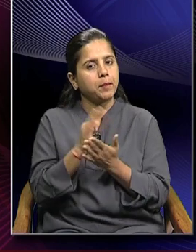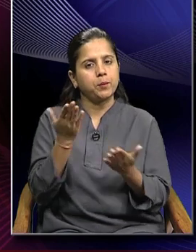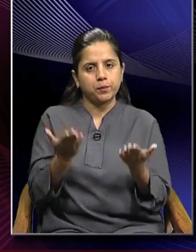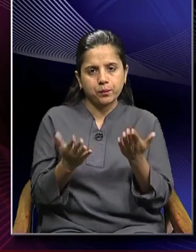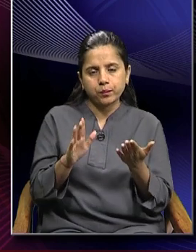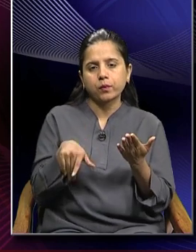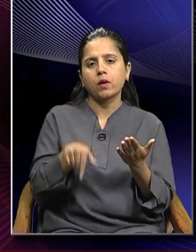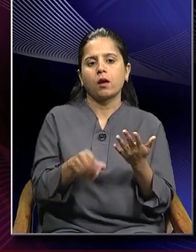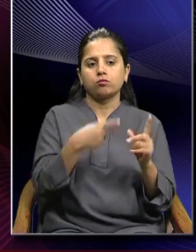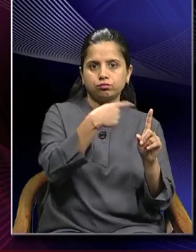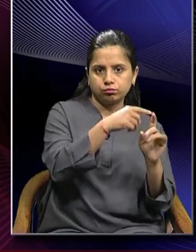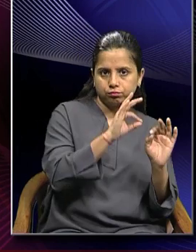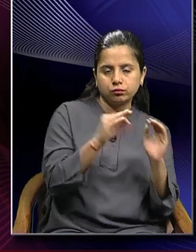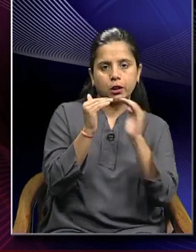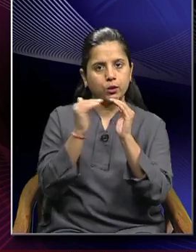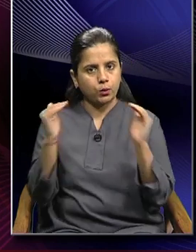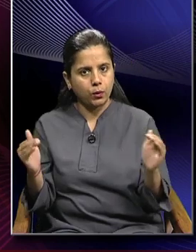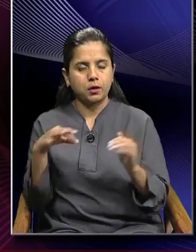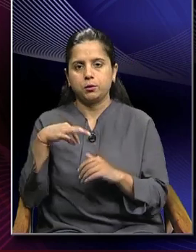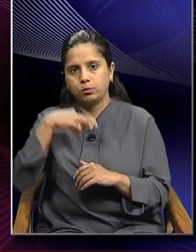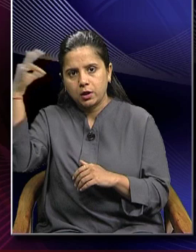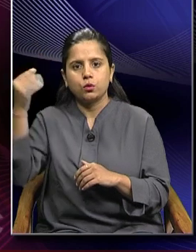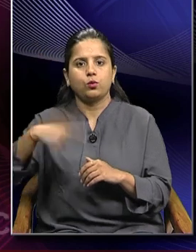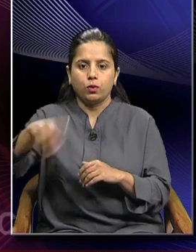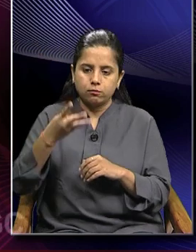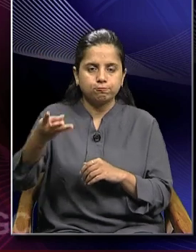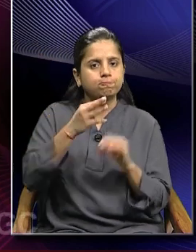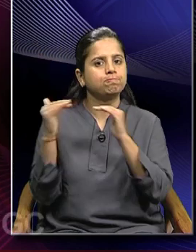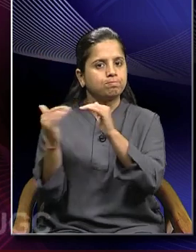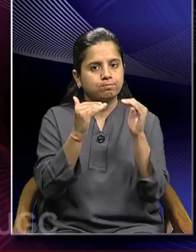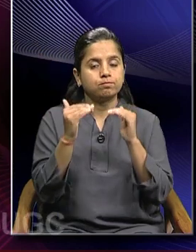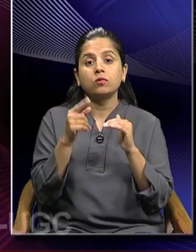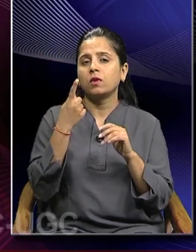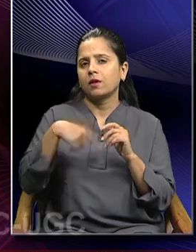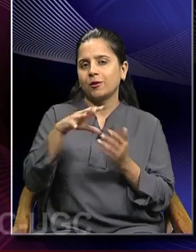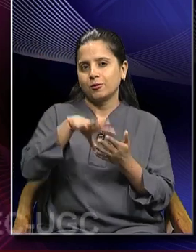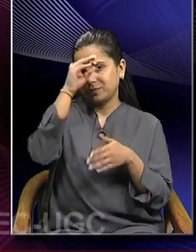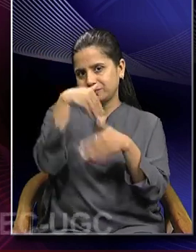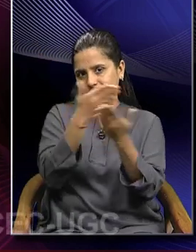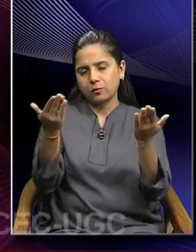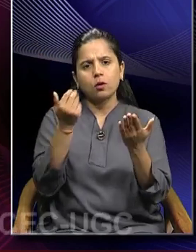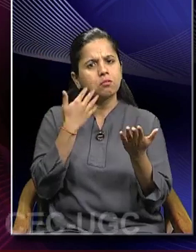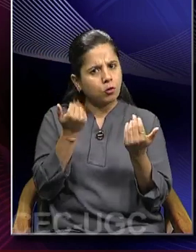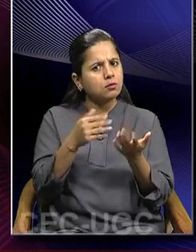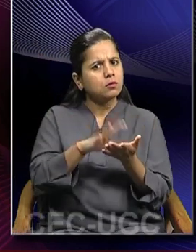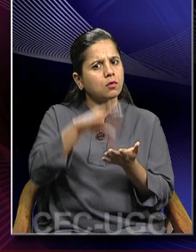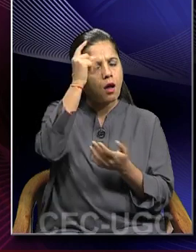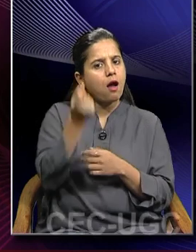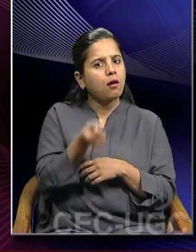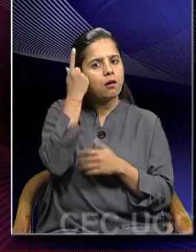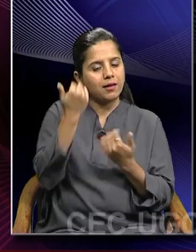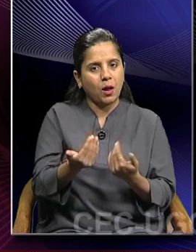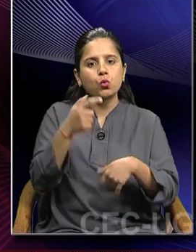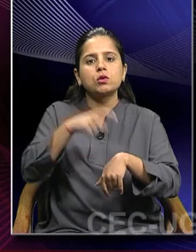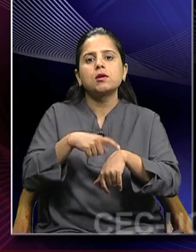among prosperity, equity and spirituality. So, my dear learners, in this way we could understand that now the time